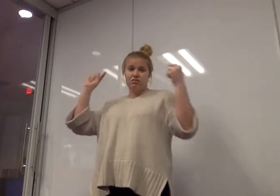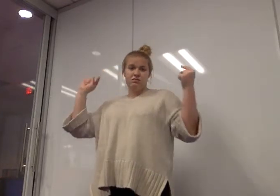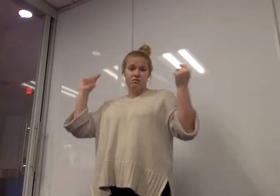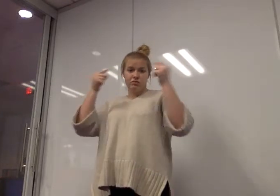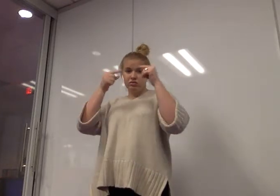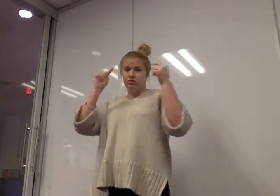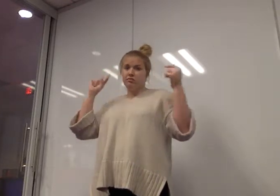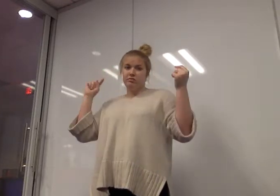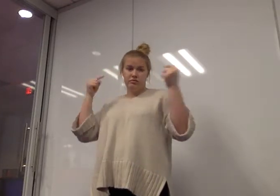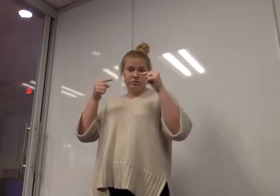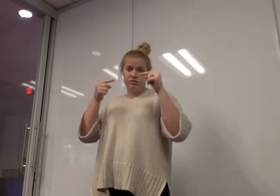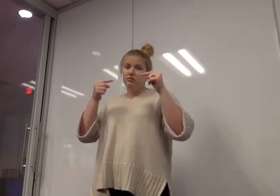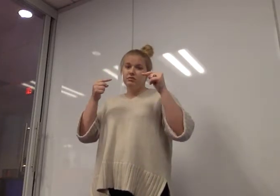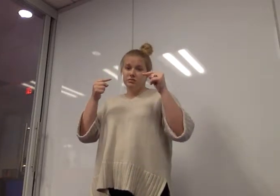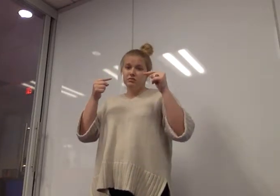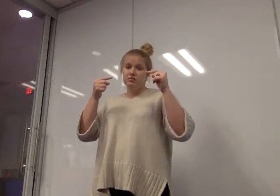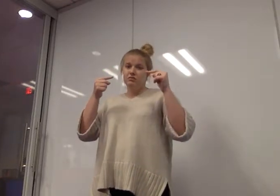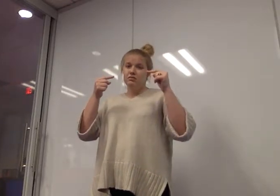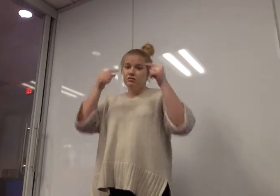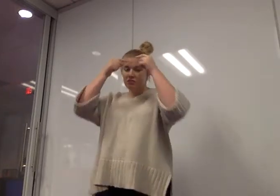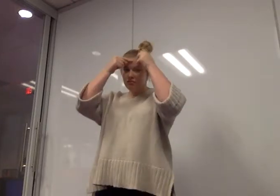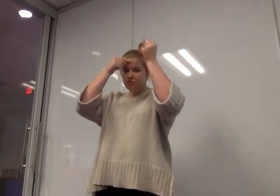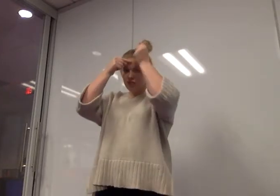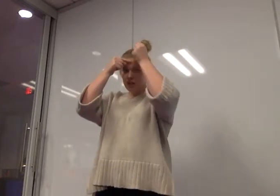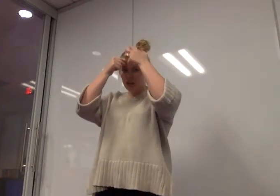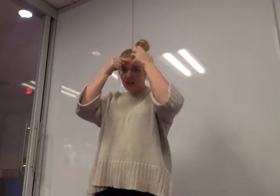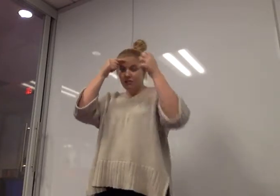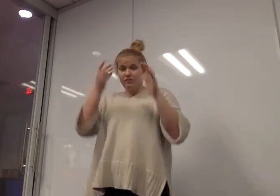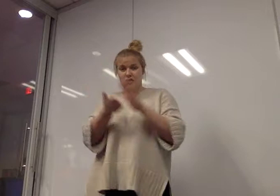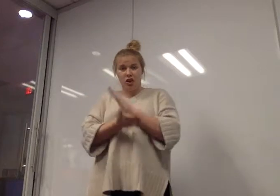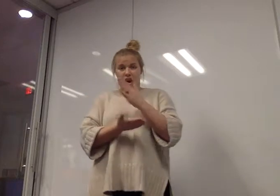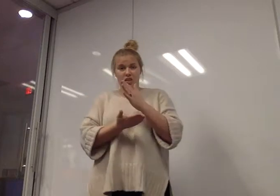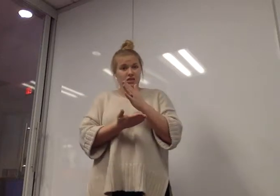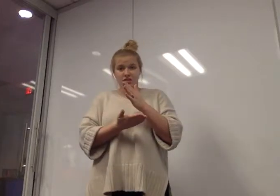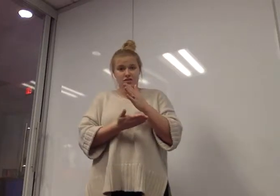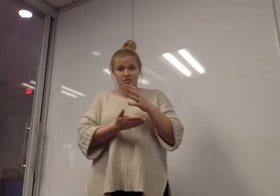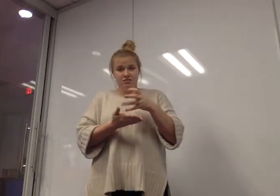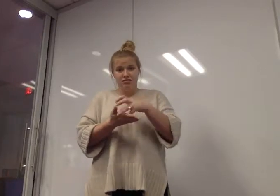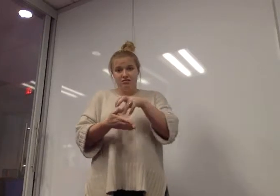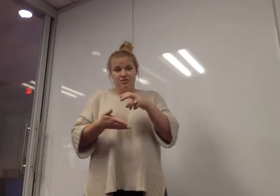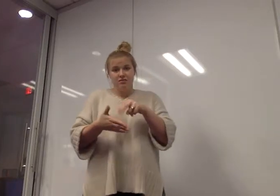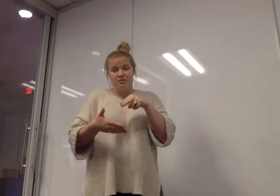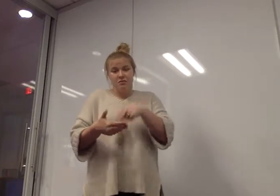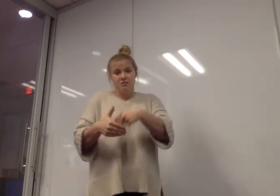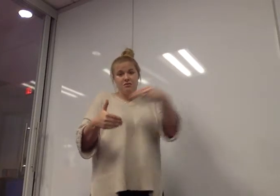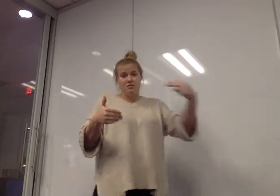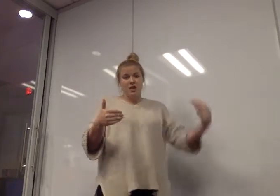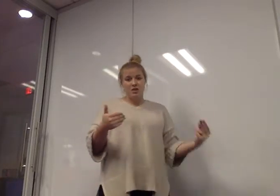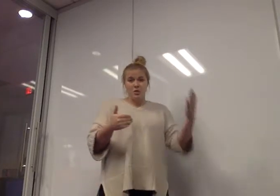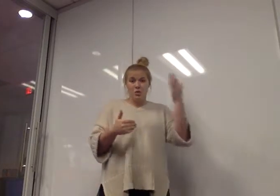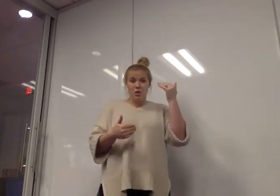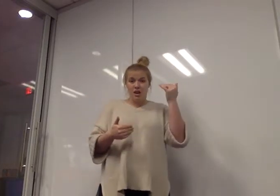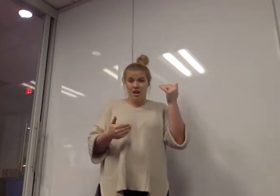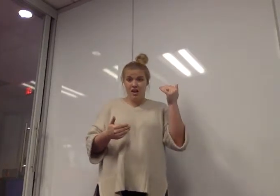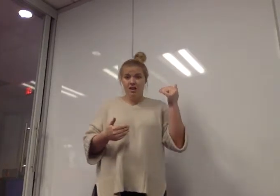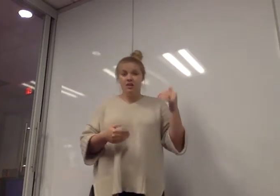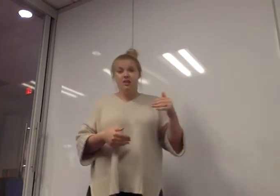ward. And I had been withdrawn from college, and I learned that my IQ had dropped by 2